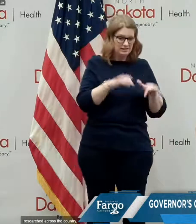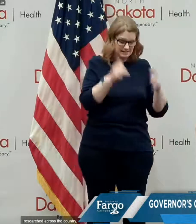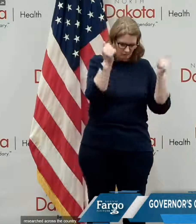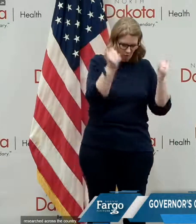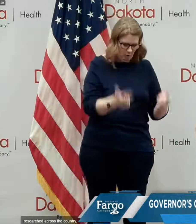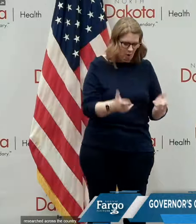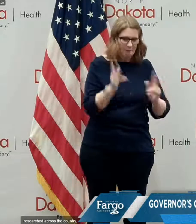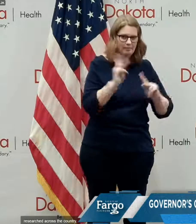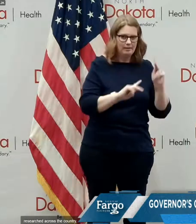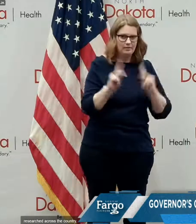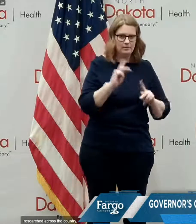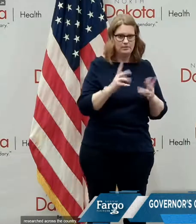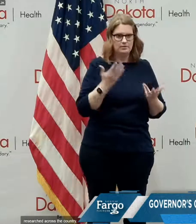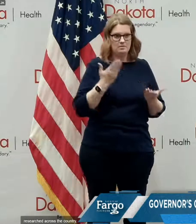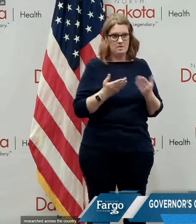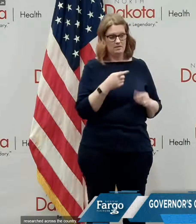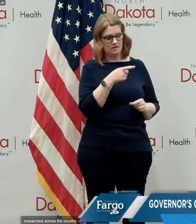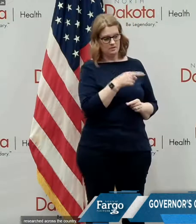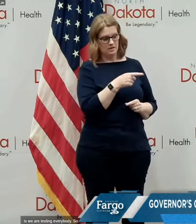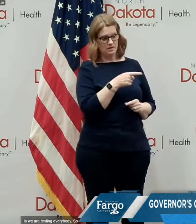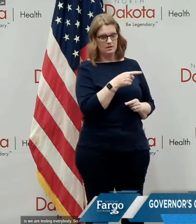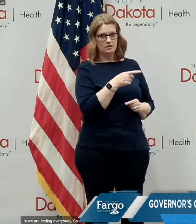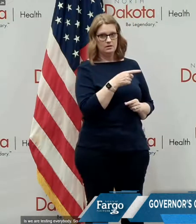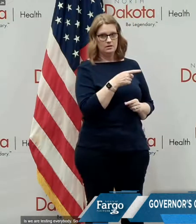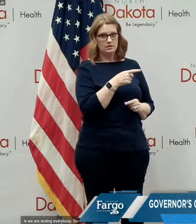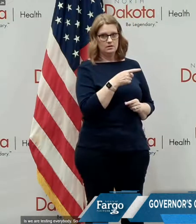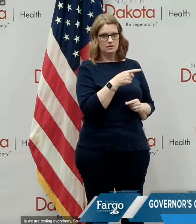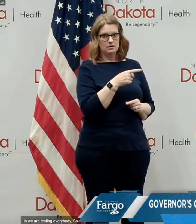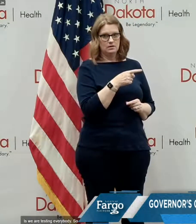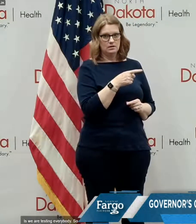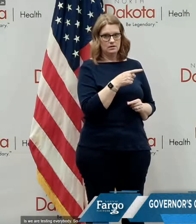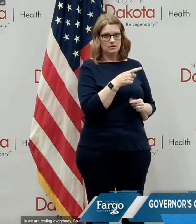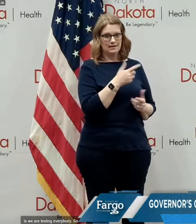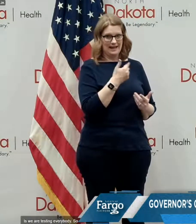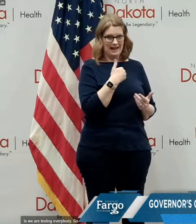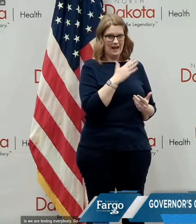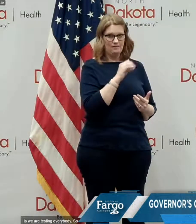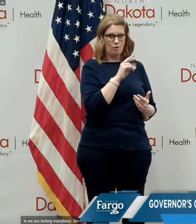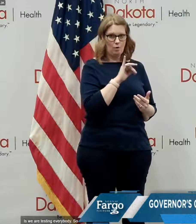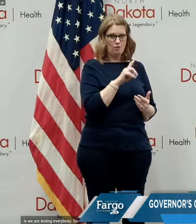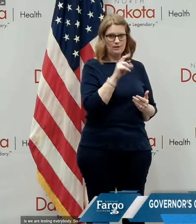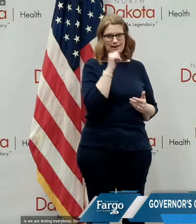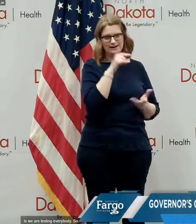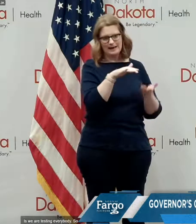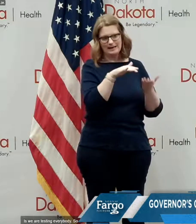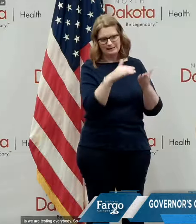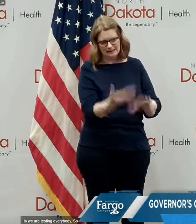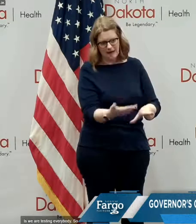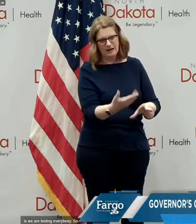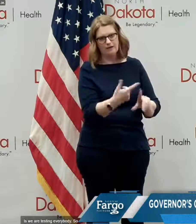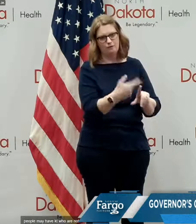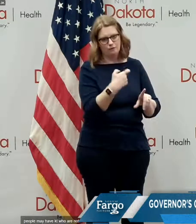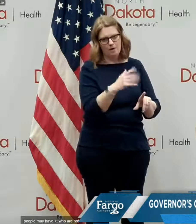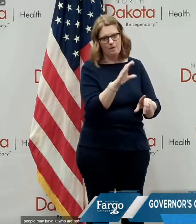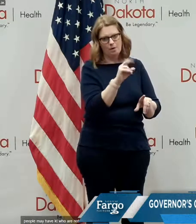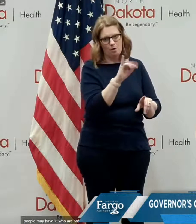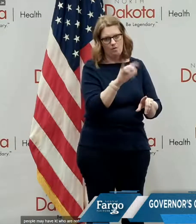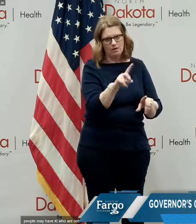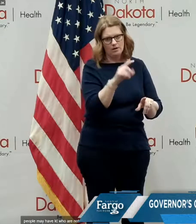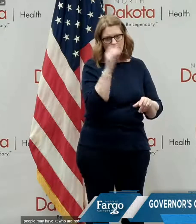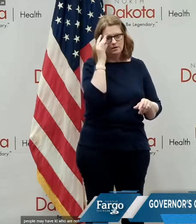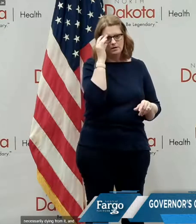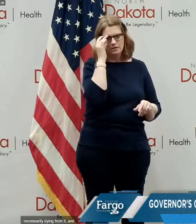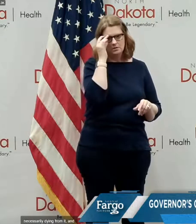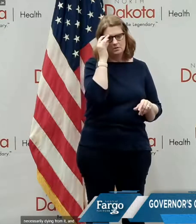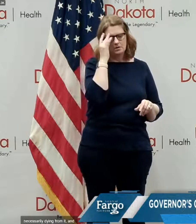have COVID who are not necessarily dying from COVID. And that's a difficult thing. We don't test, previously we